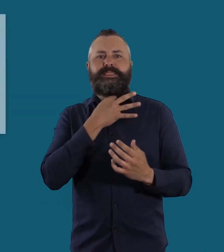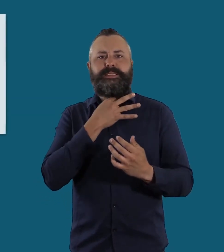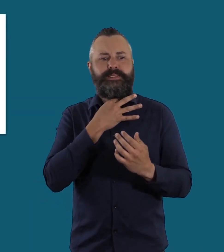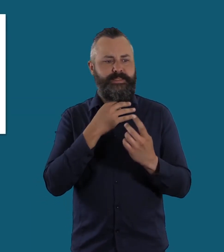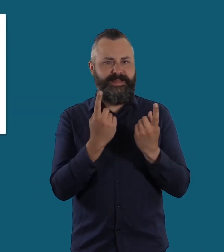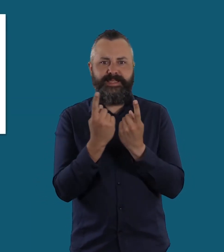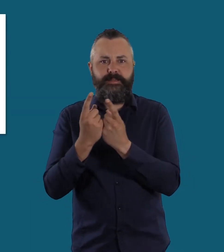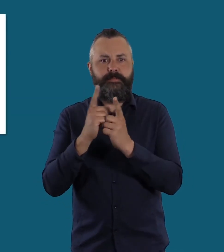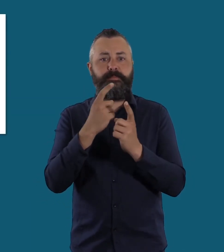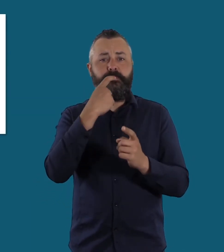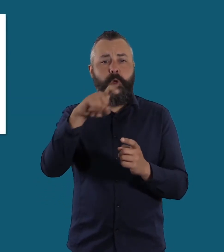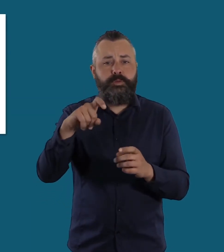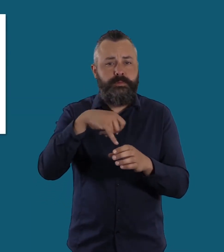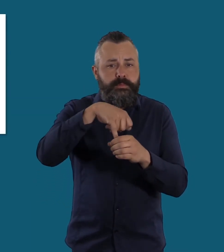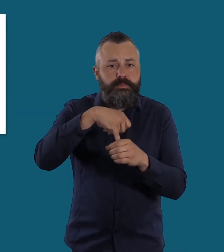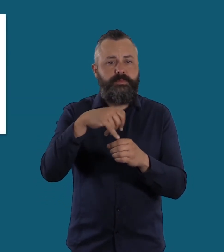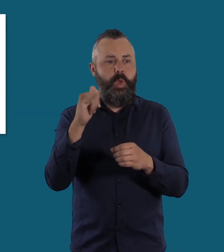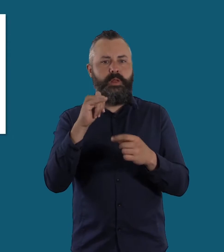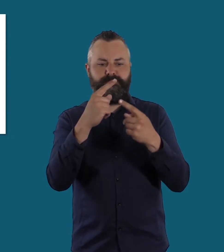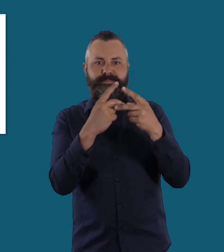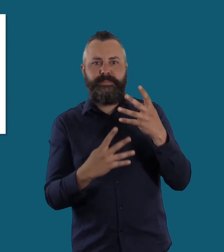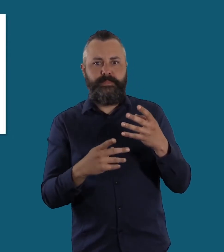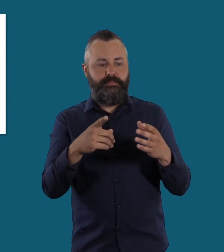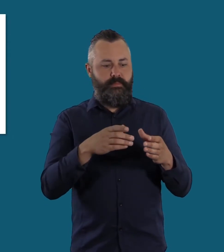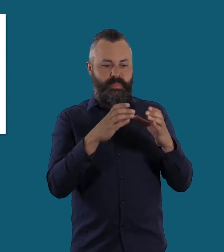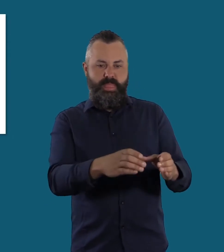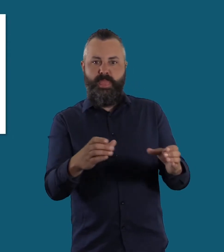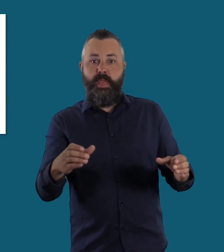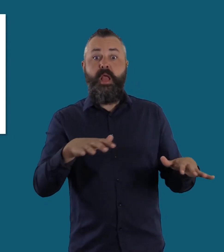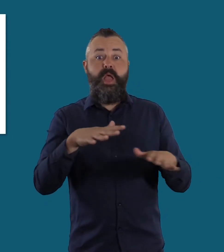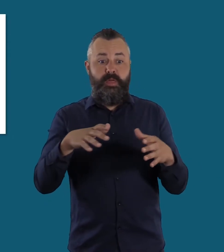Hazardous materials should be kept in waterproof containers and stored in a secure cupboard to prevent leakage.